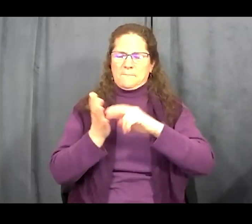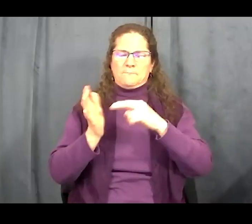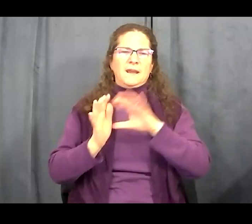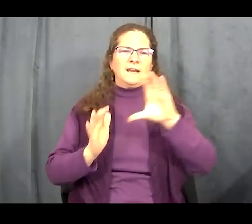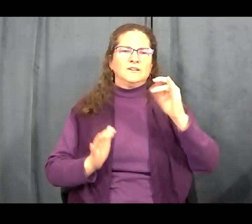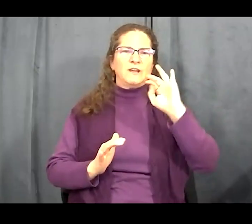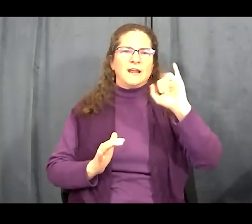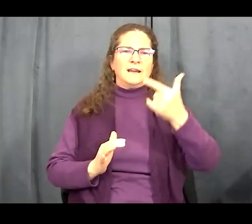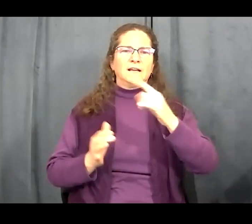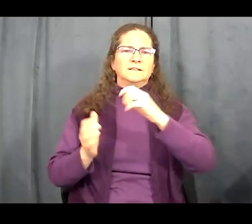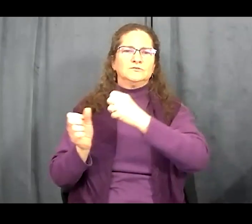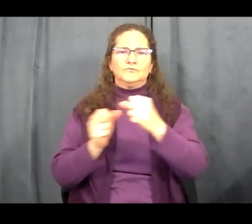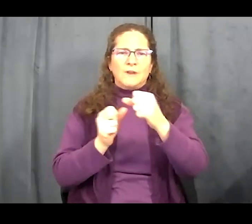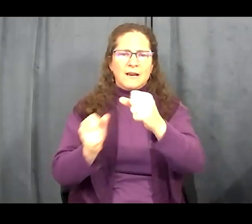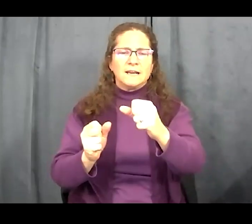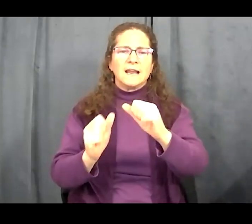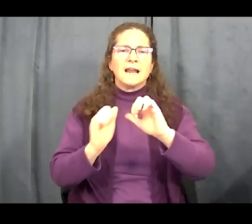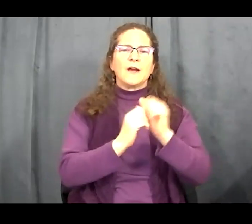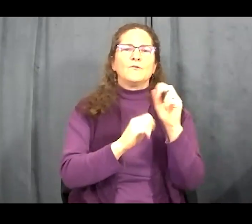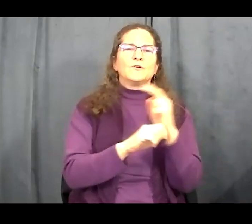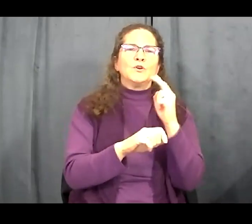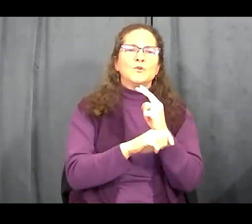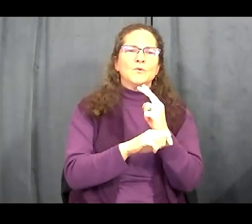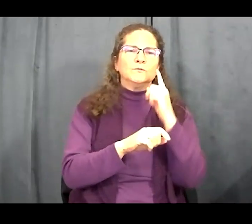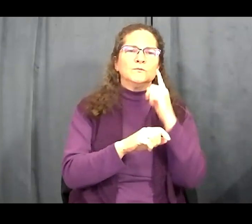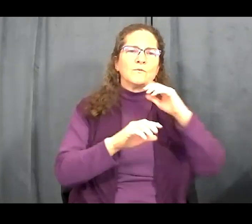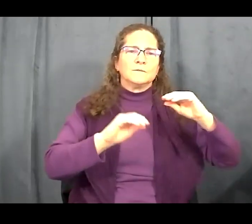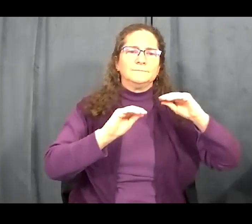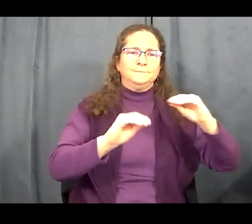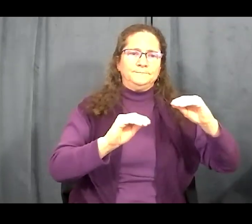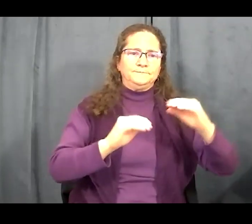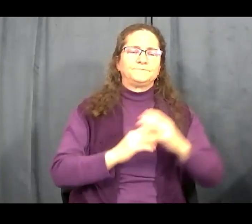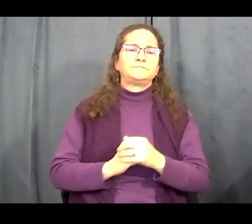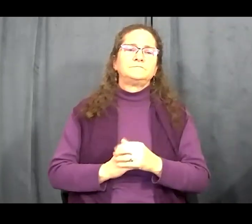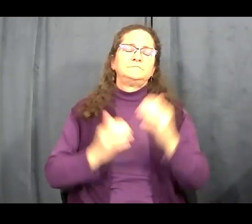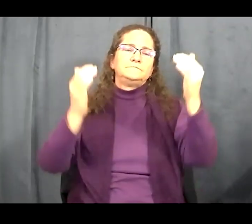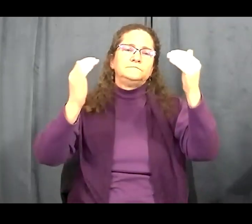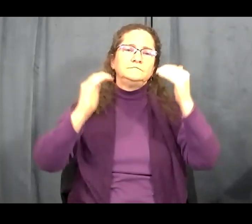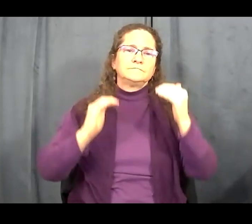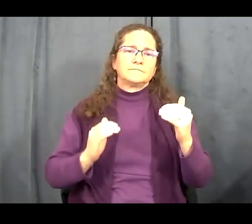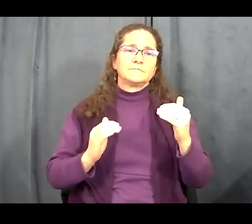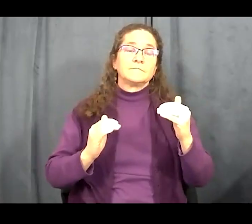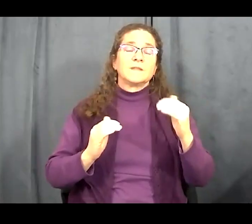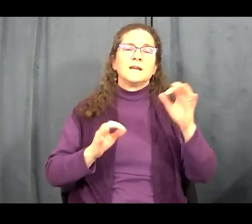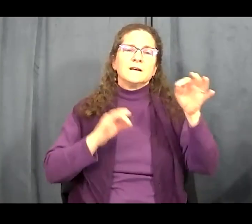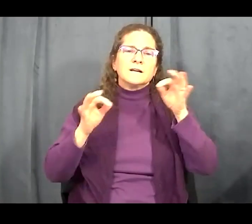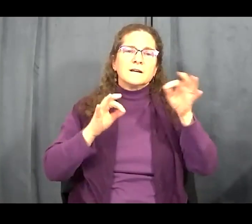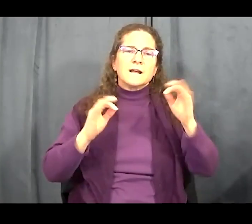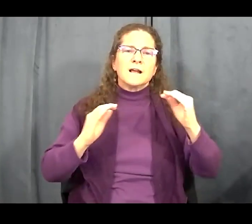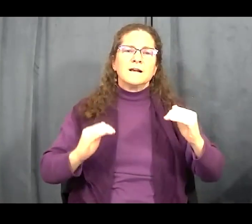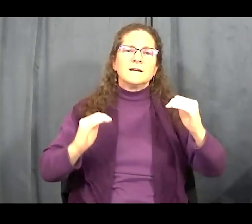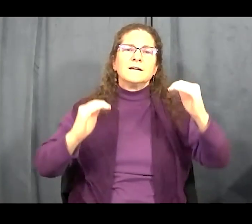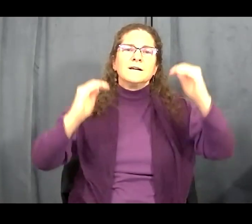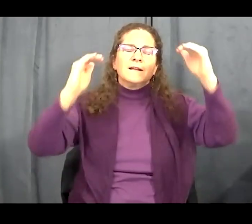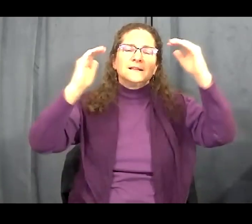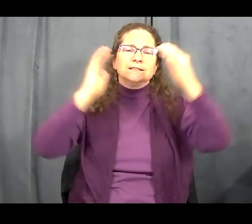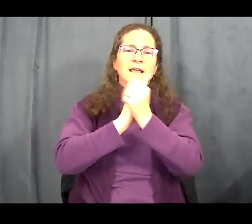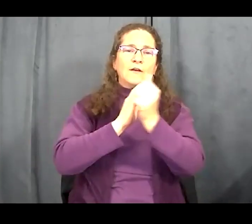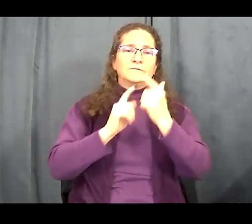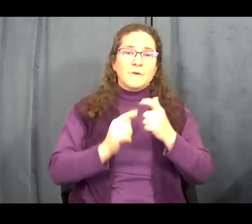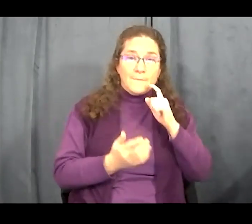within instruction for learners who are deaf and hard of hearing. 2. Describe the hierarchy of skills from detection to comprehension for